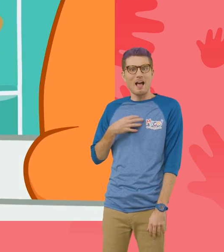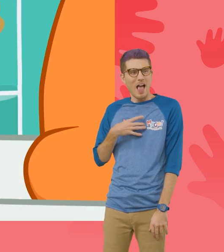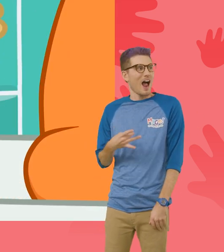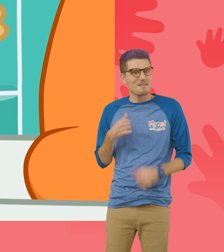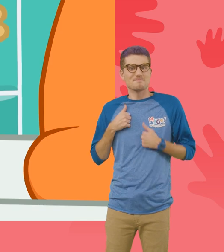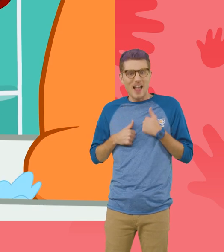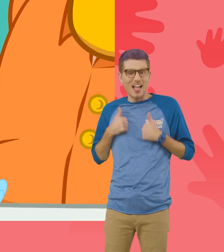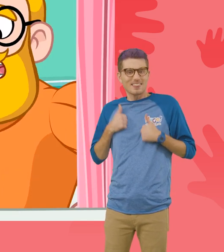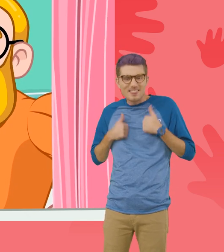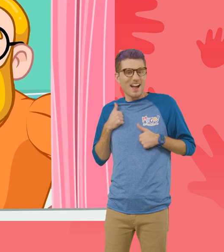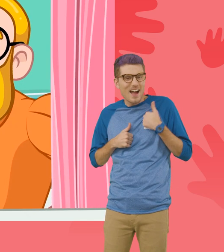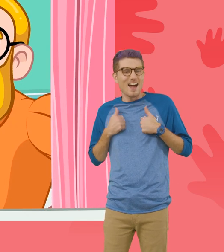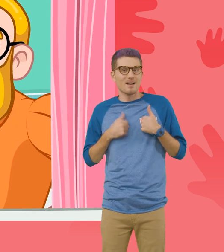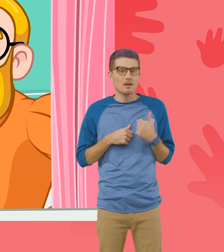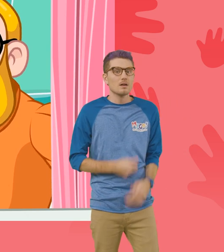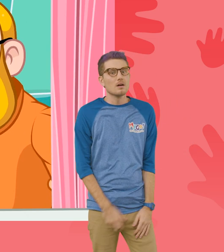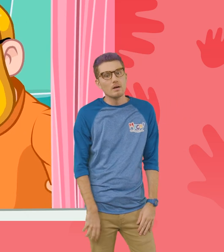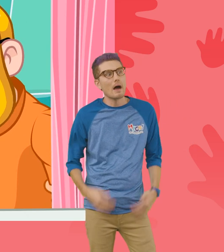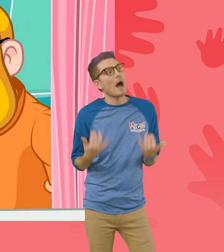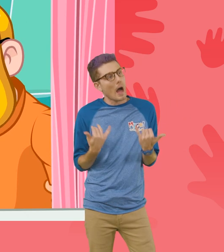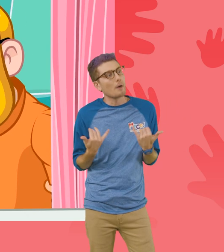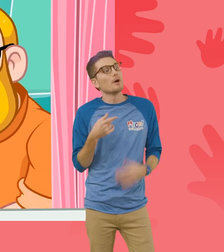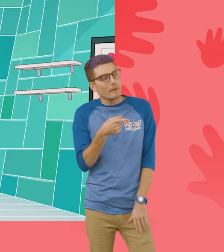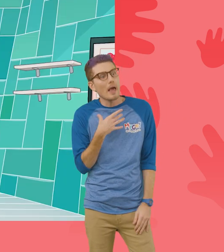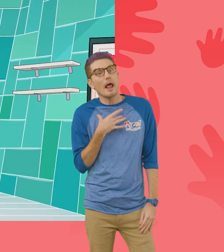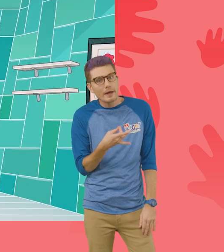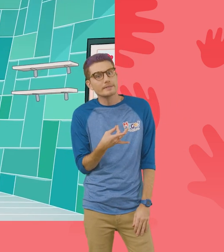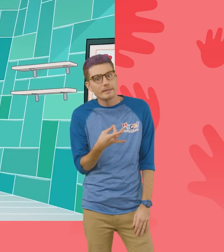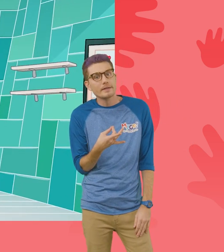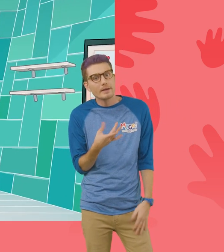Morphle like bath! What? Now